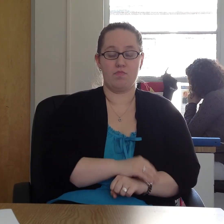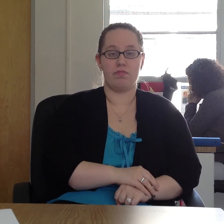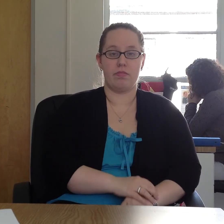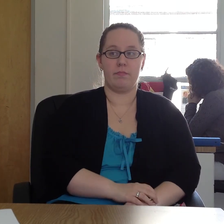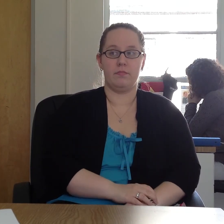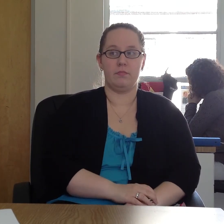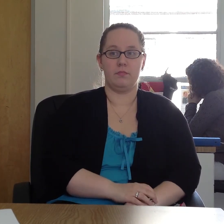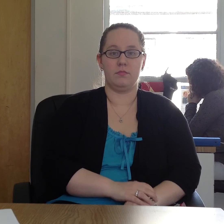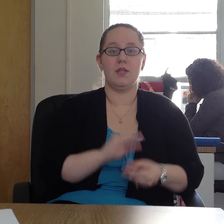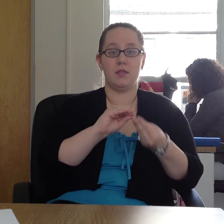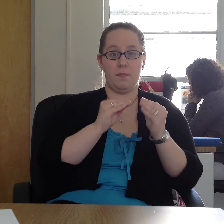8.